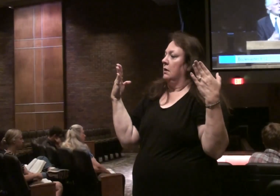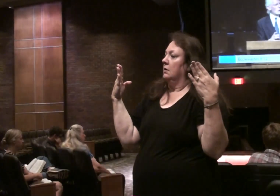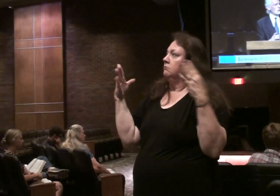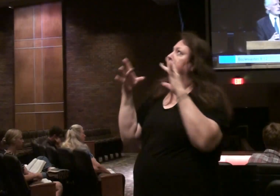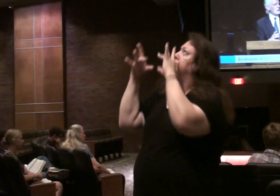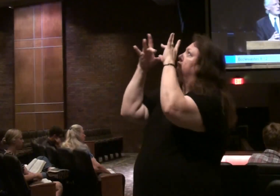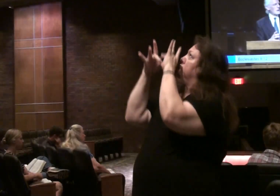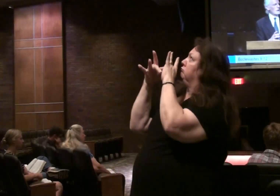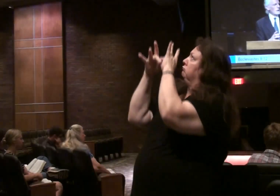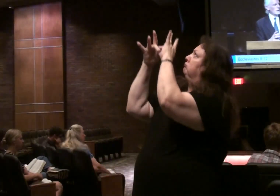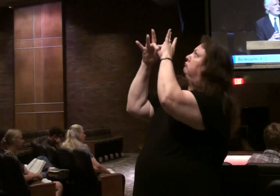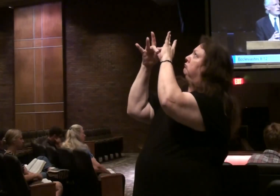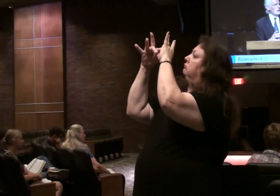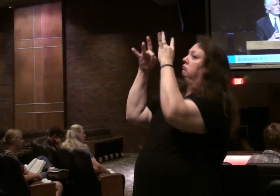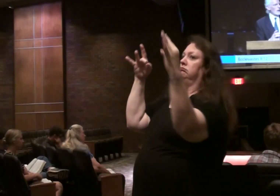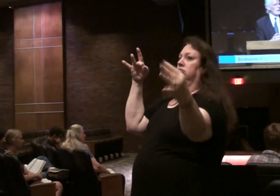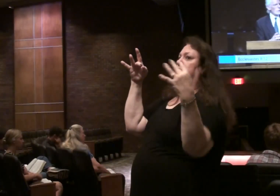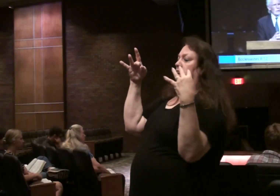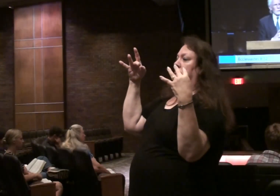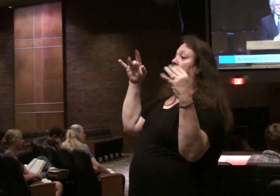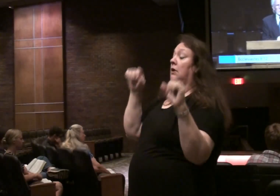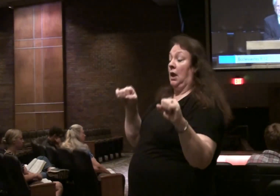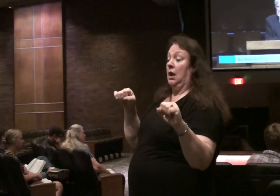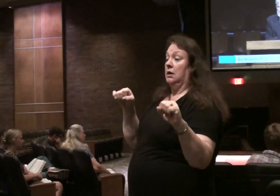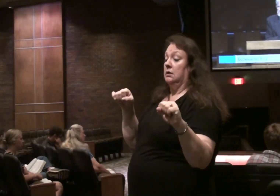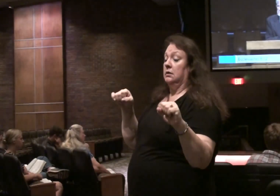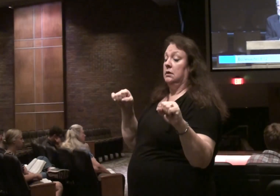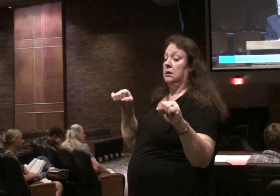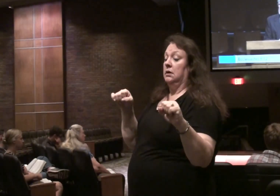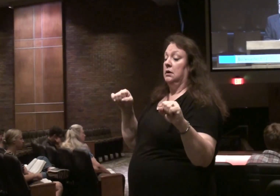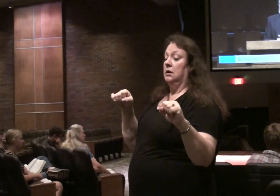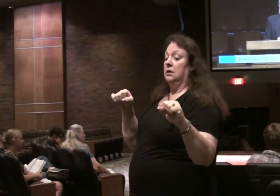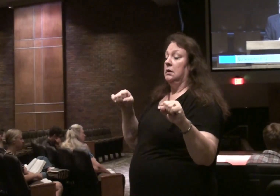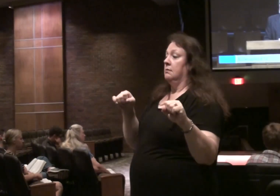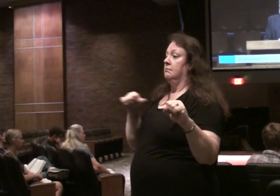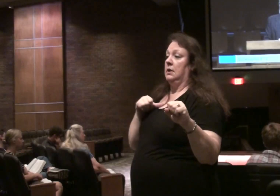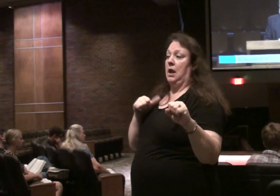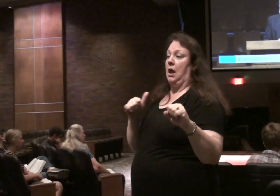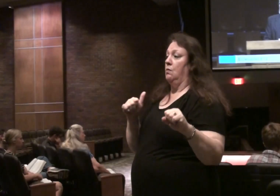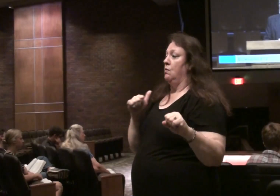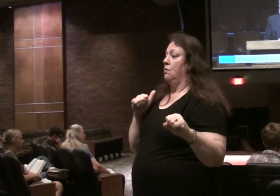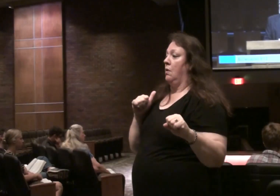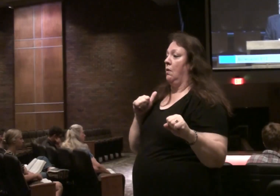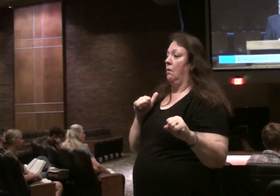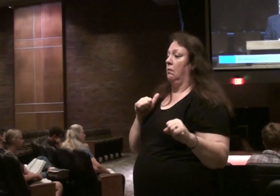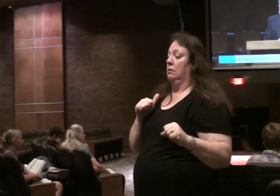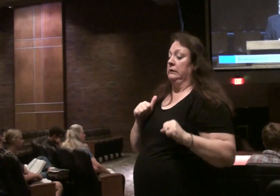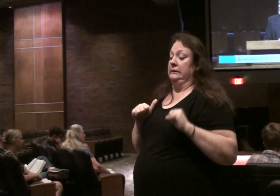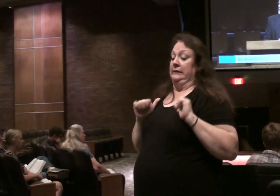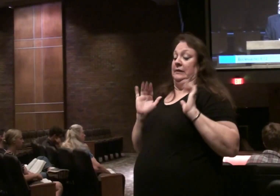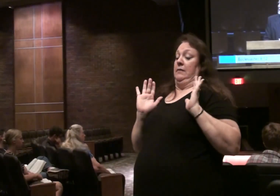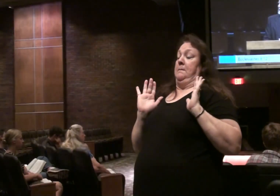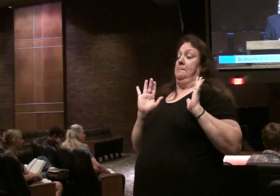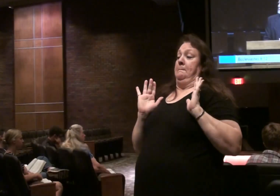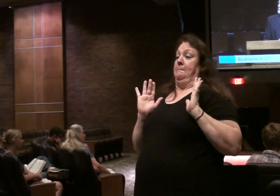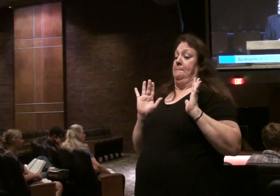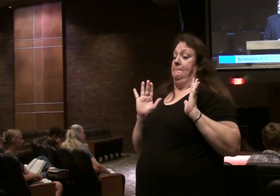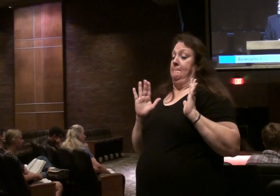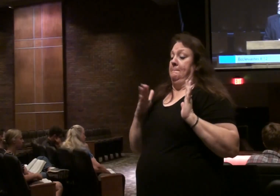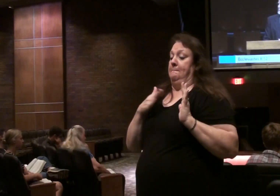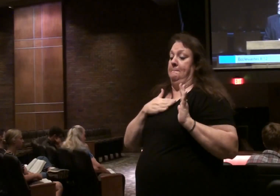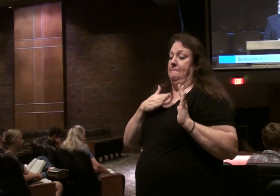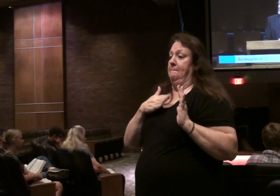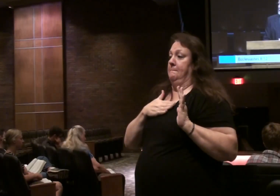with the Lord, but I won't do things that could compromise